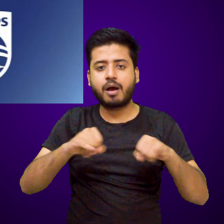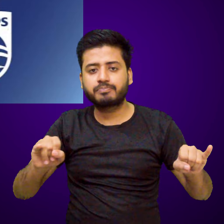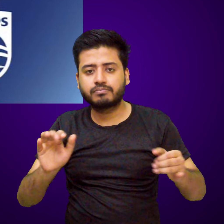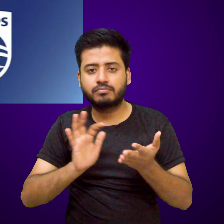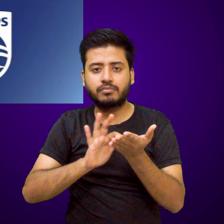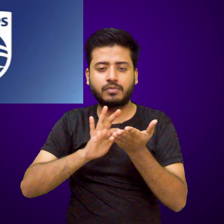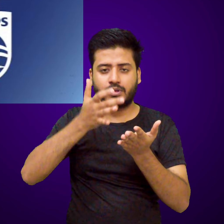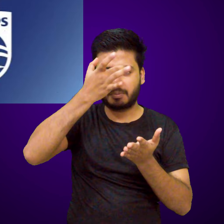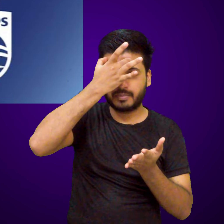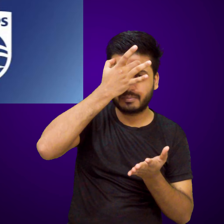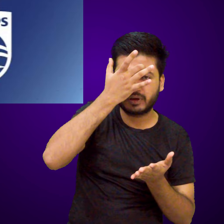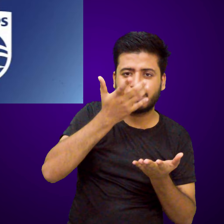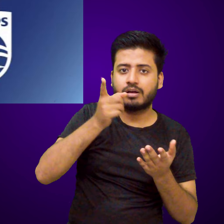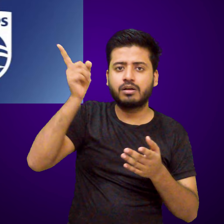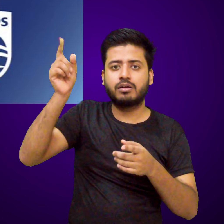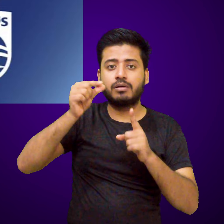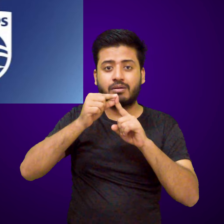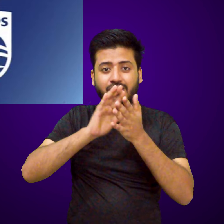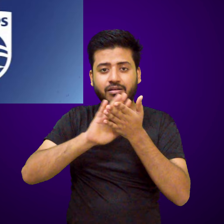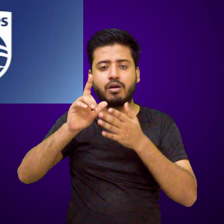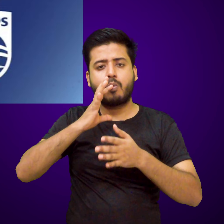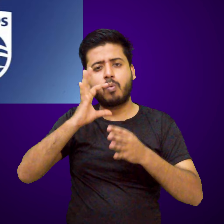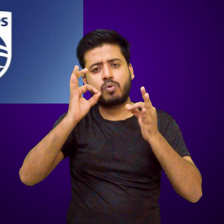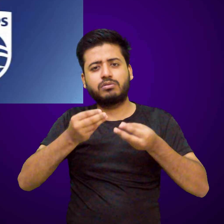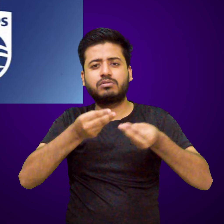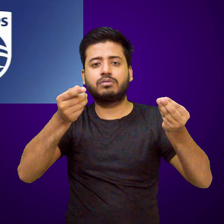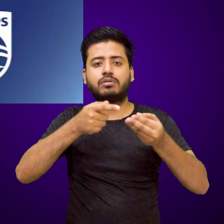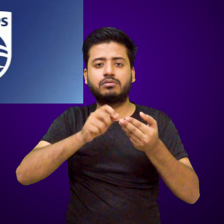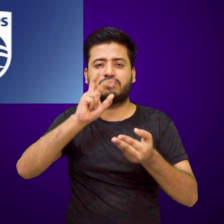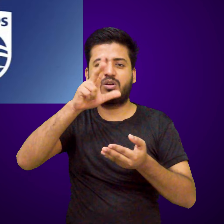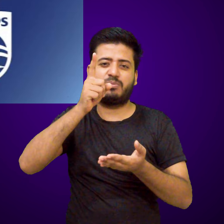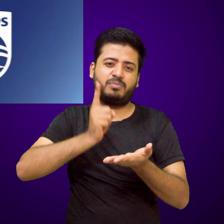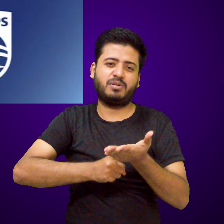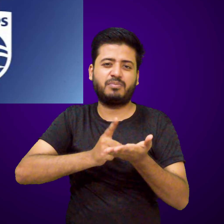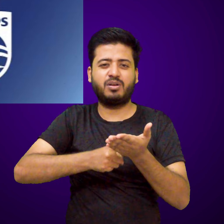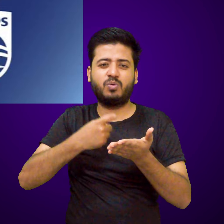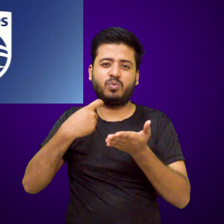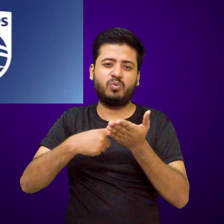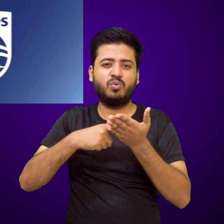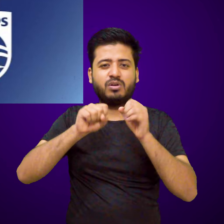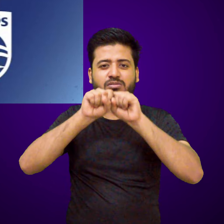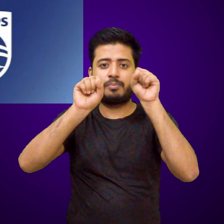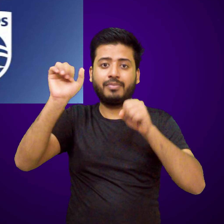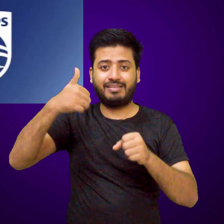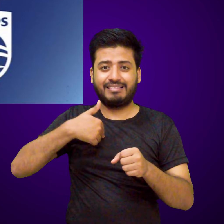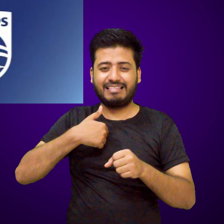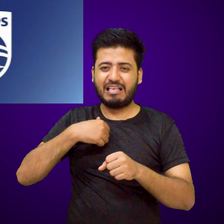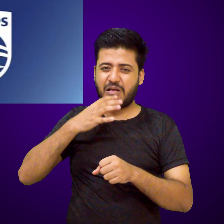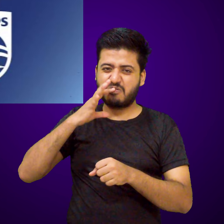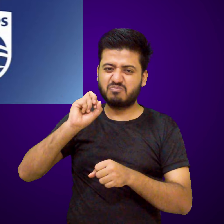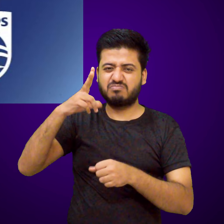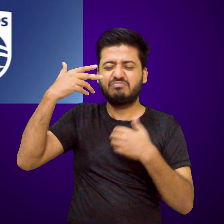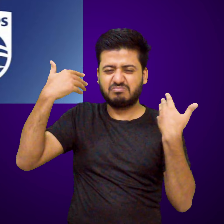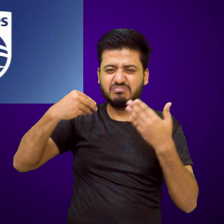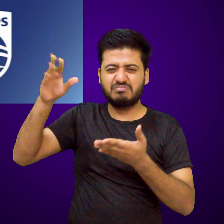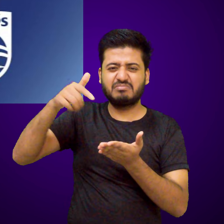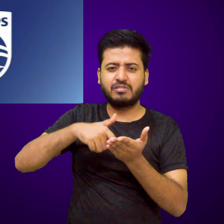been completely cooled down to avoid electric shock and burns. For major repairs, contact a Philips authorized service